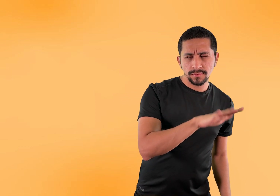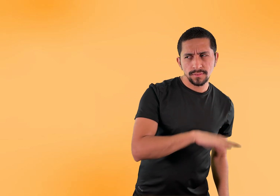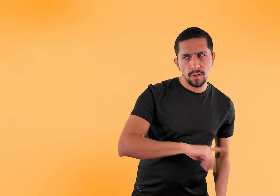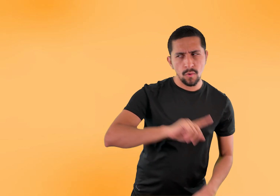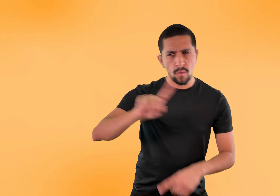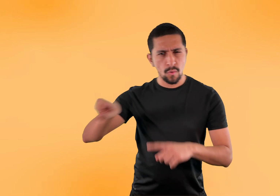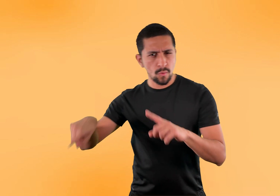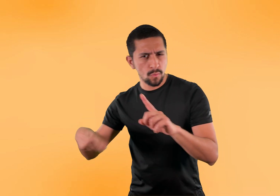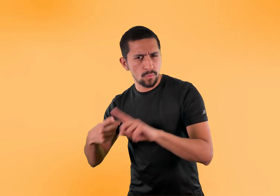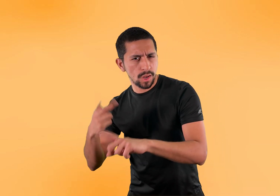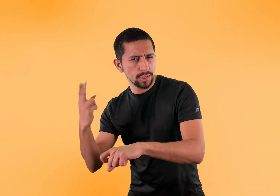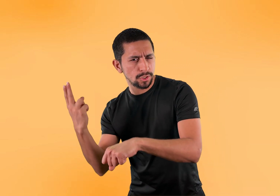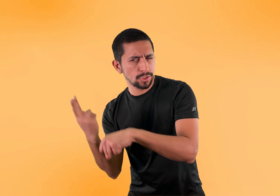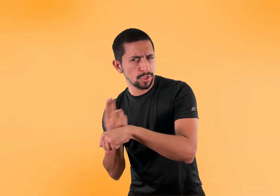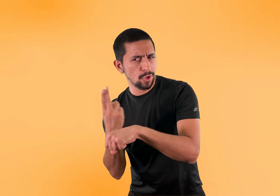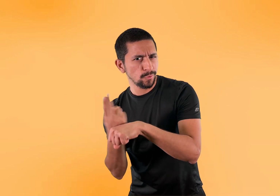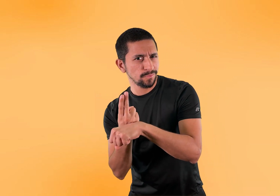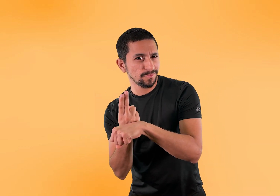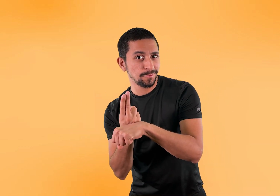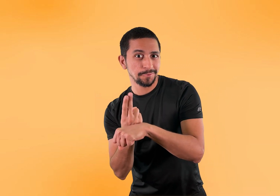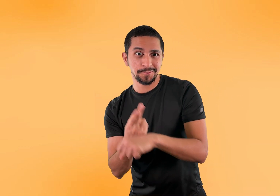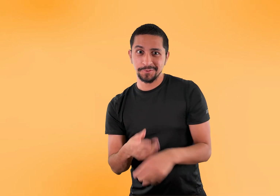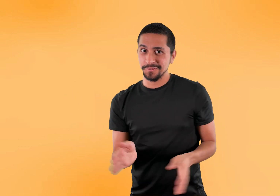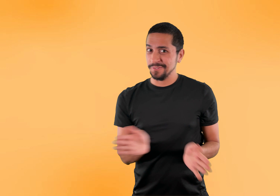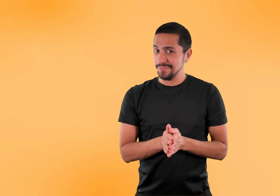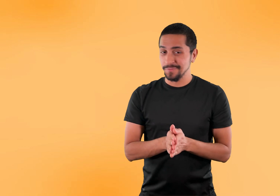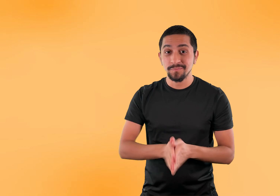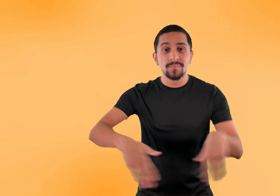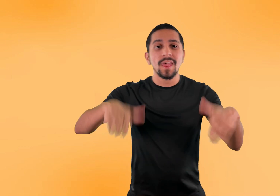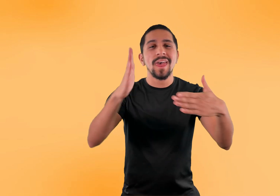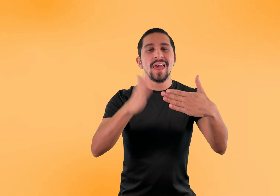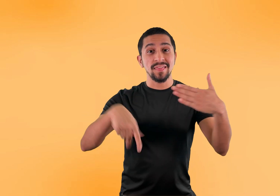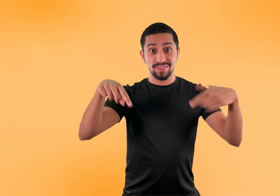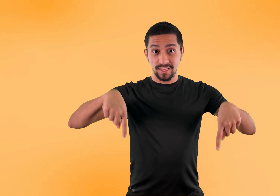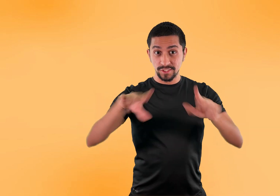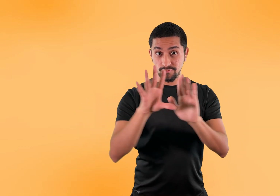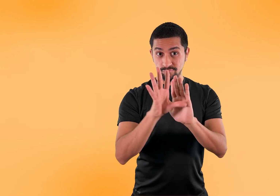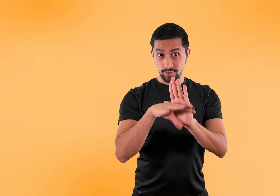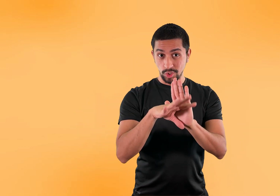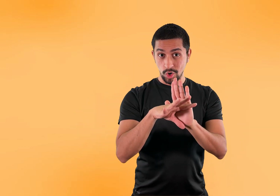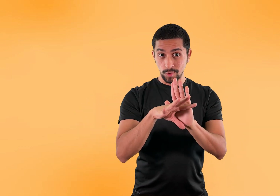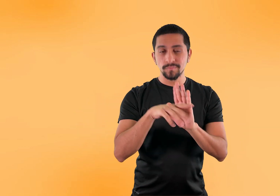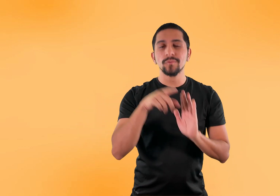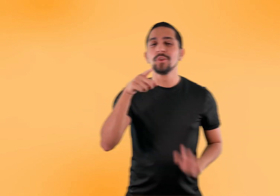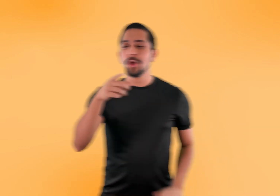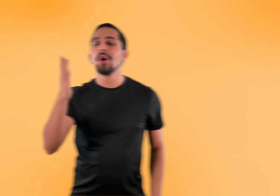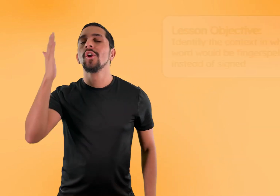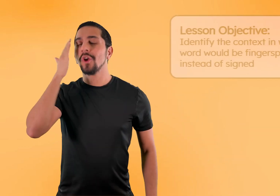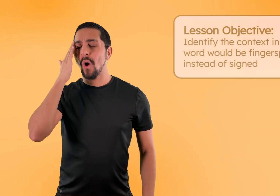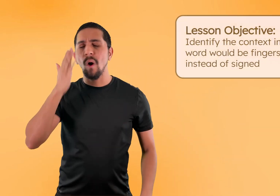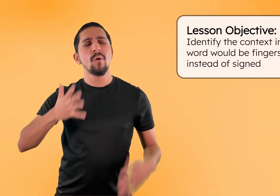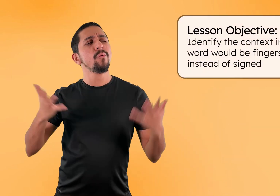fingerspelling and when to do it. By the end of this video, you'll know